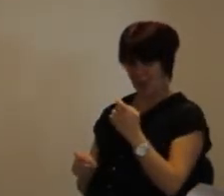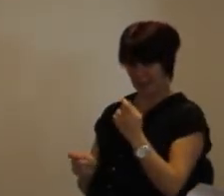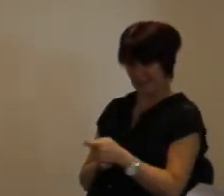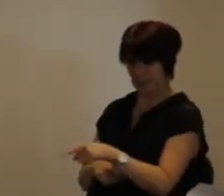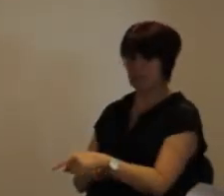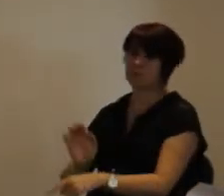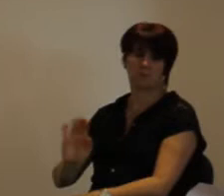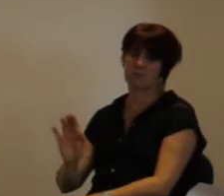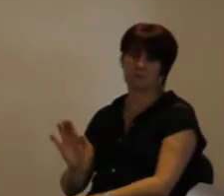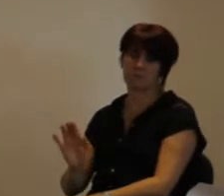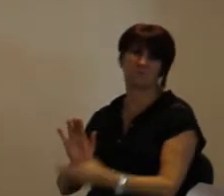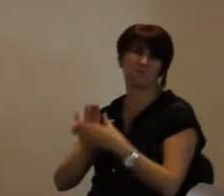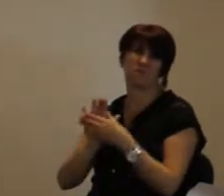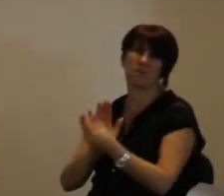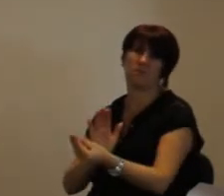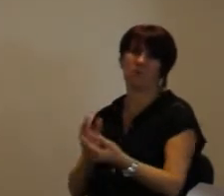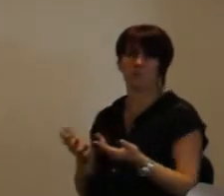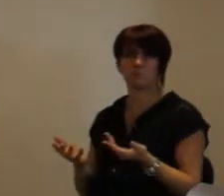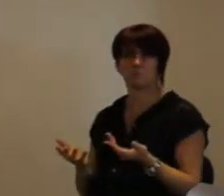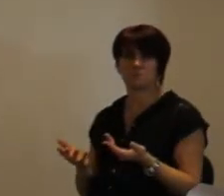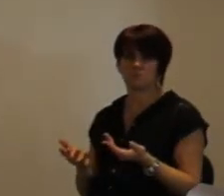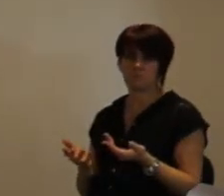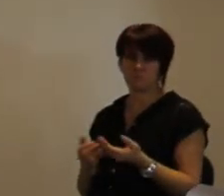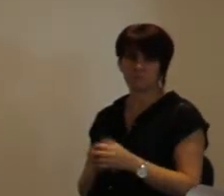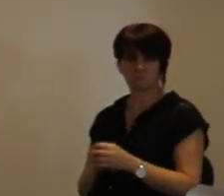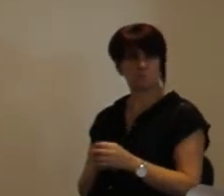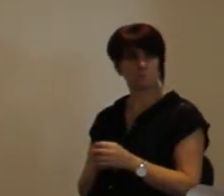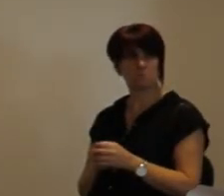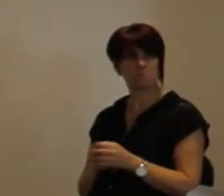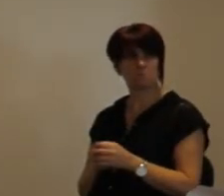those. So if, for example, your